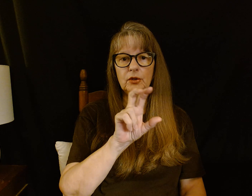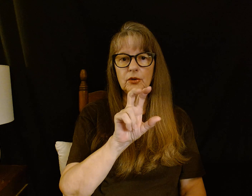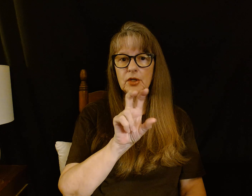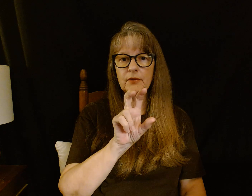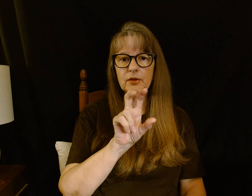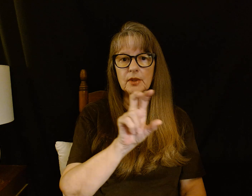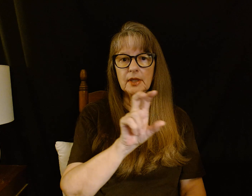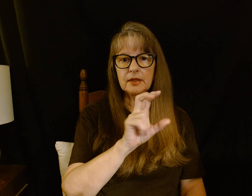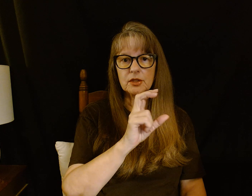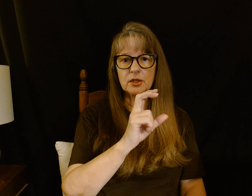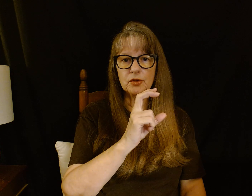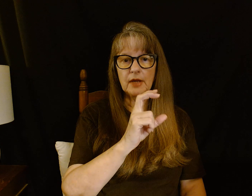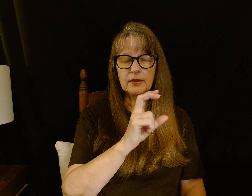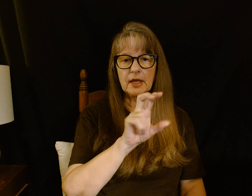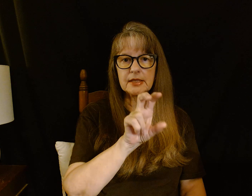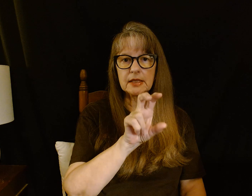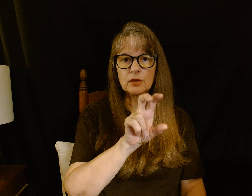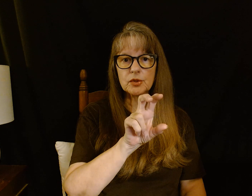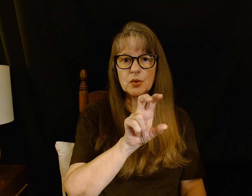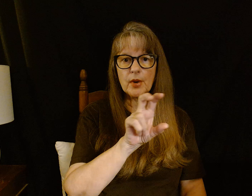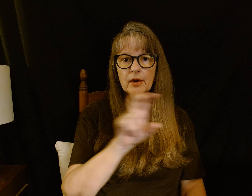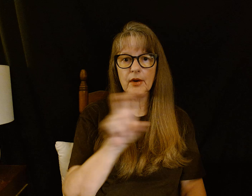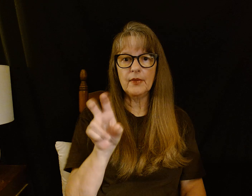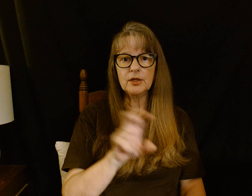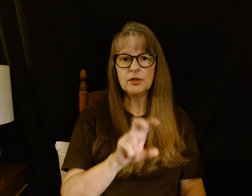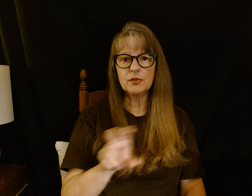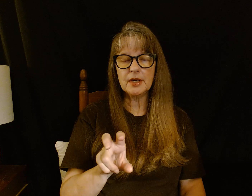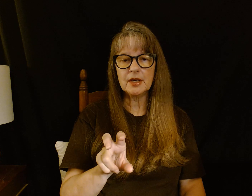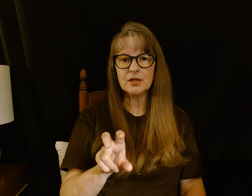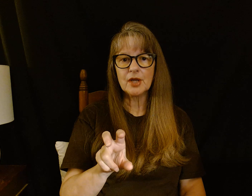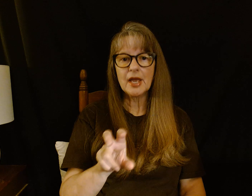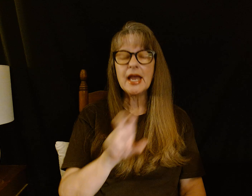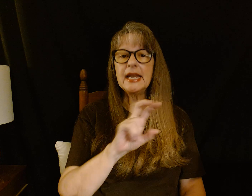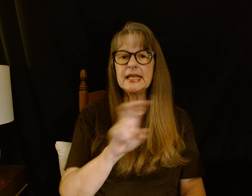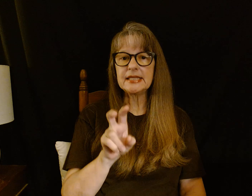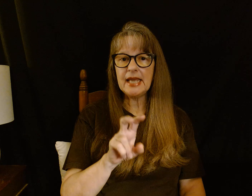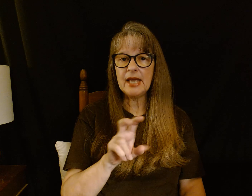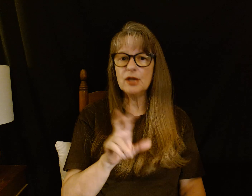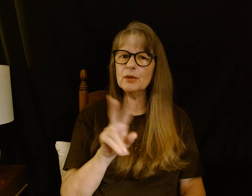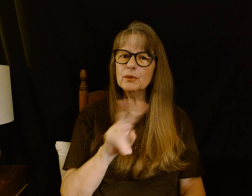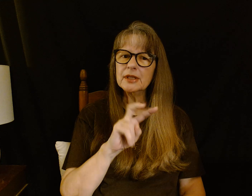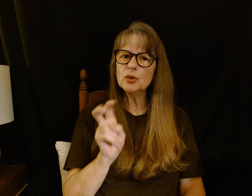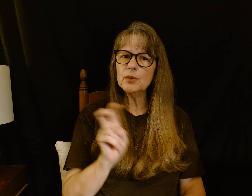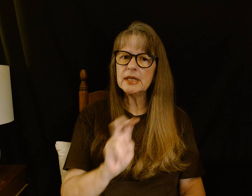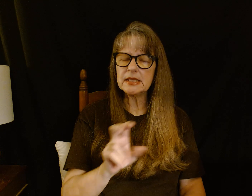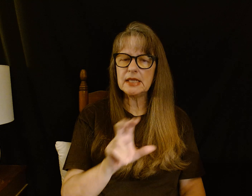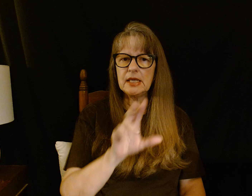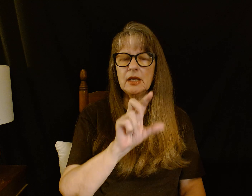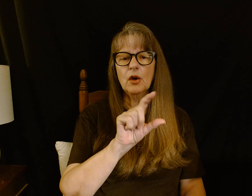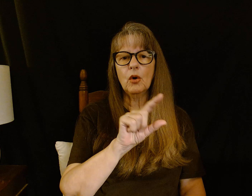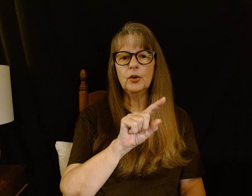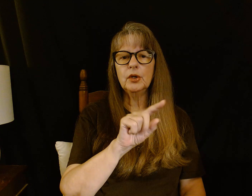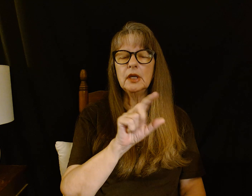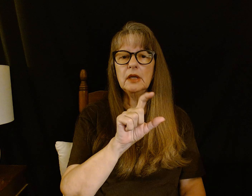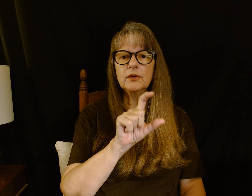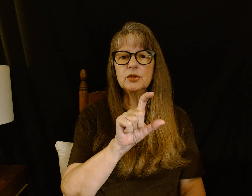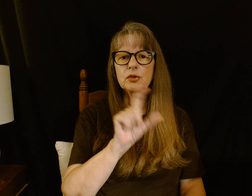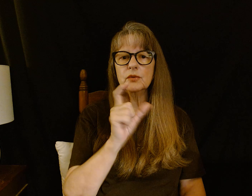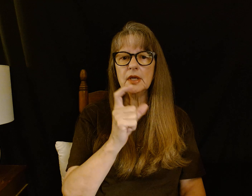could even do it like this because you've got that. It's a little square, and then do this and a Z. You're not really doing a Z, or you could even do